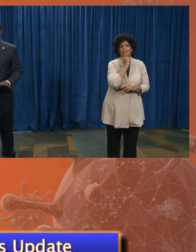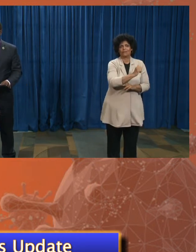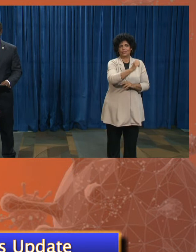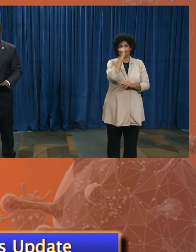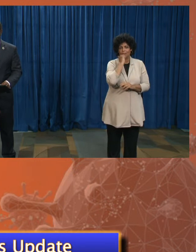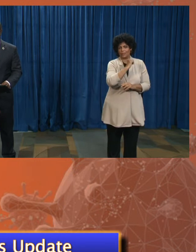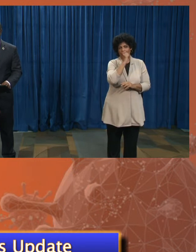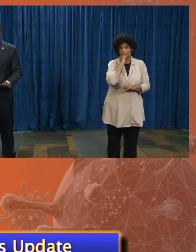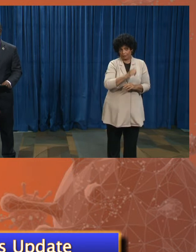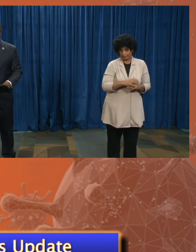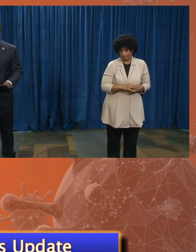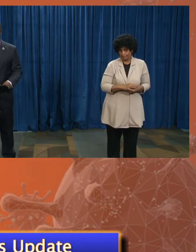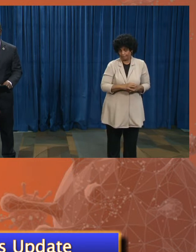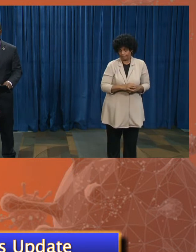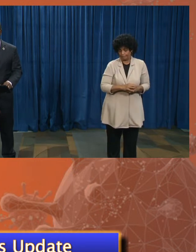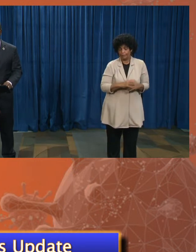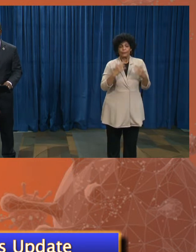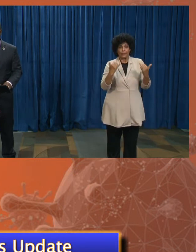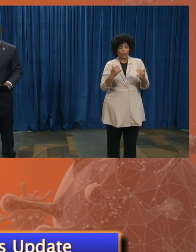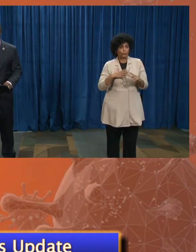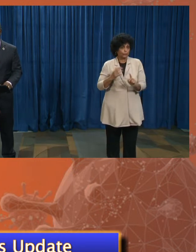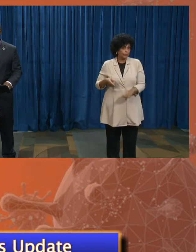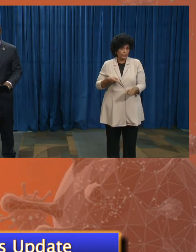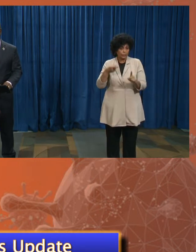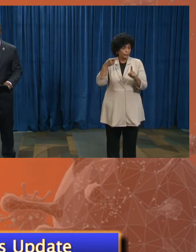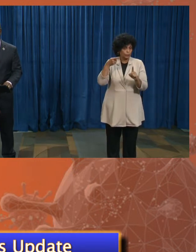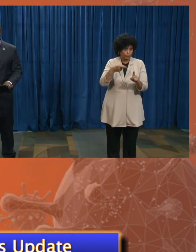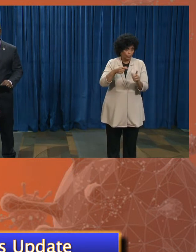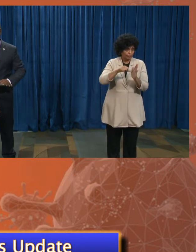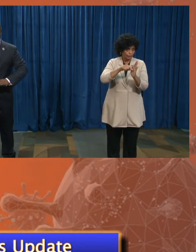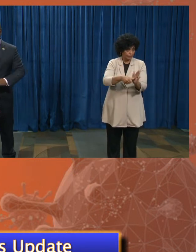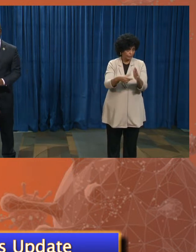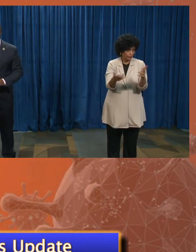Let me point out, from a local perspective,